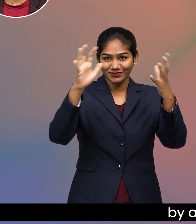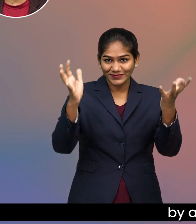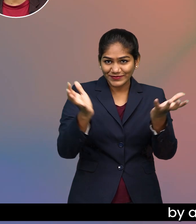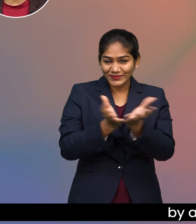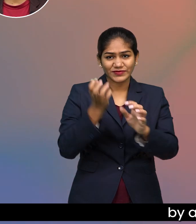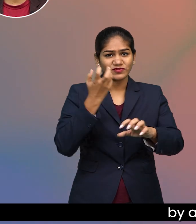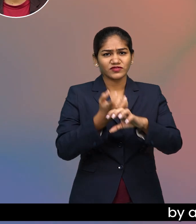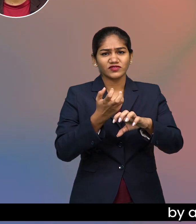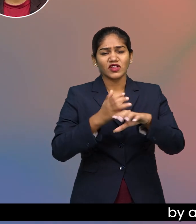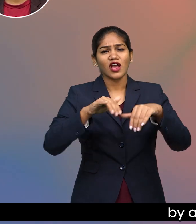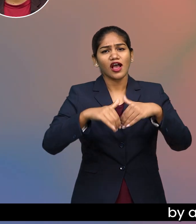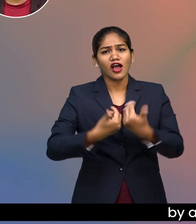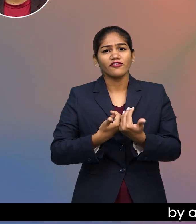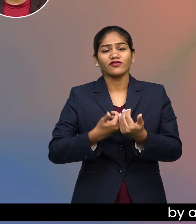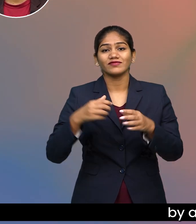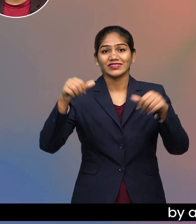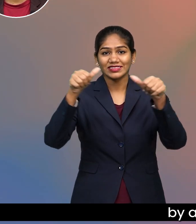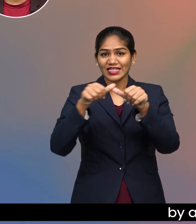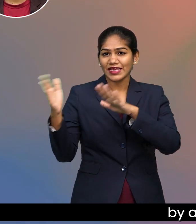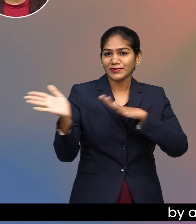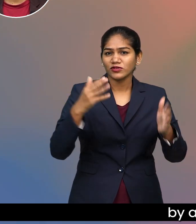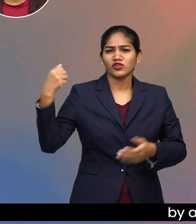atmospheric forces